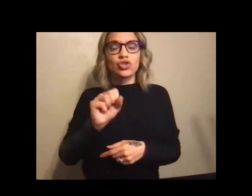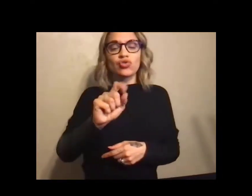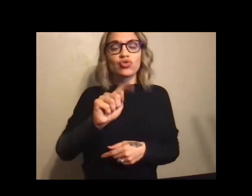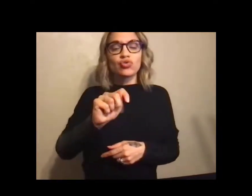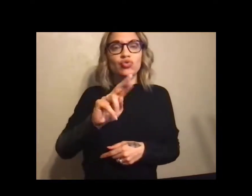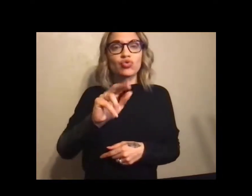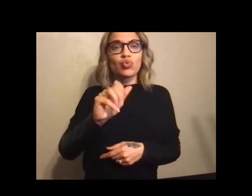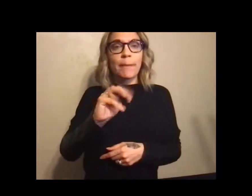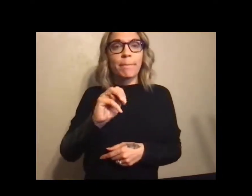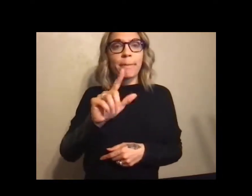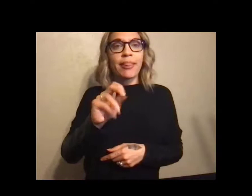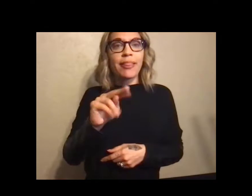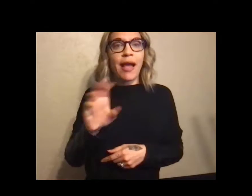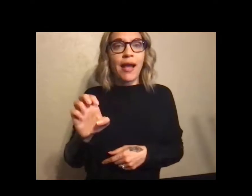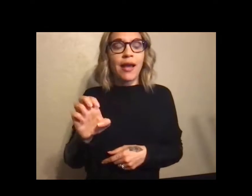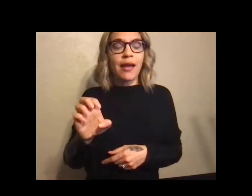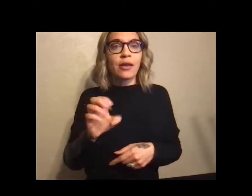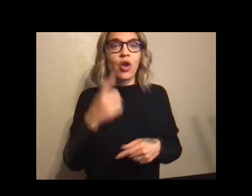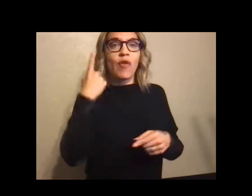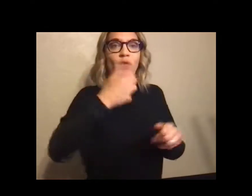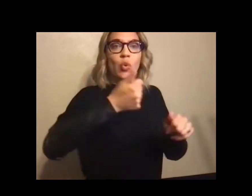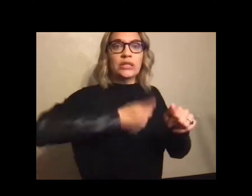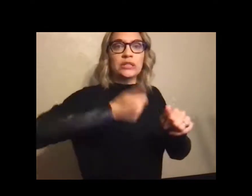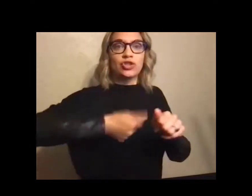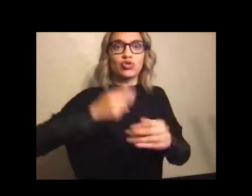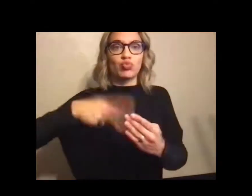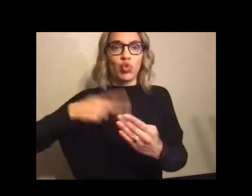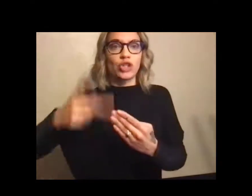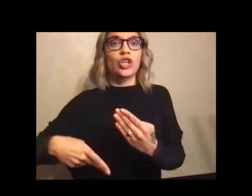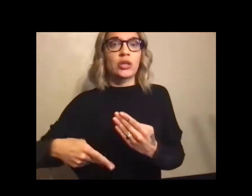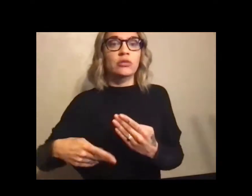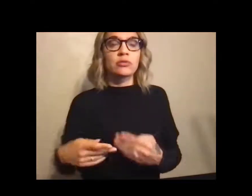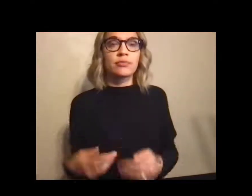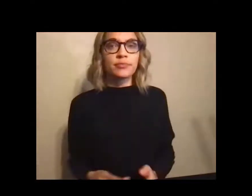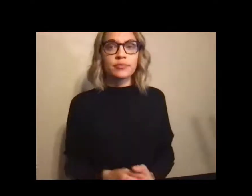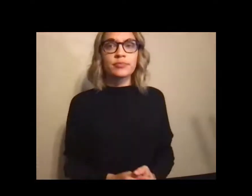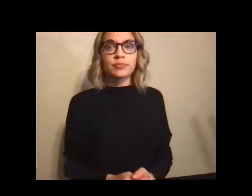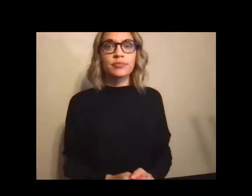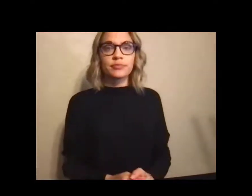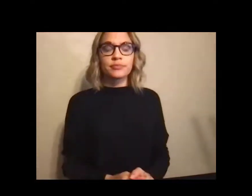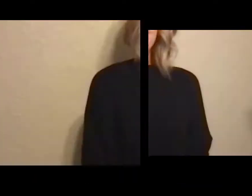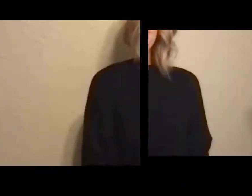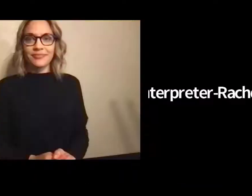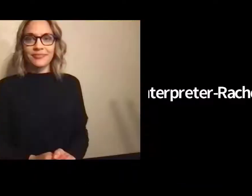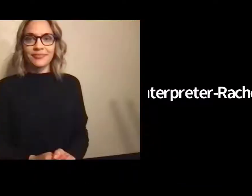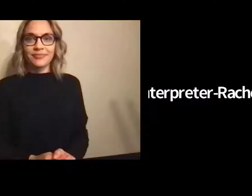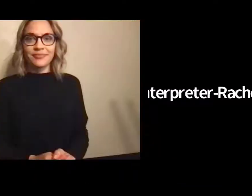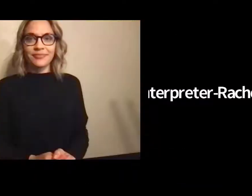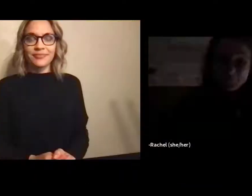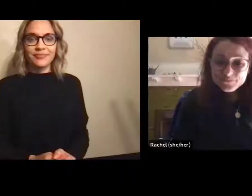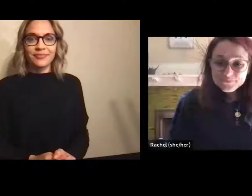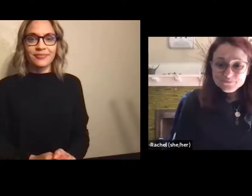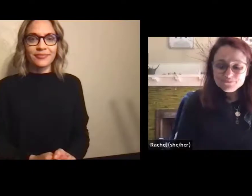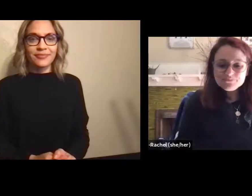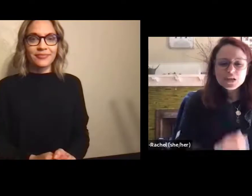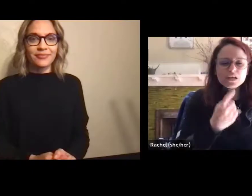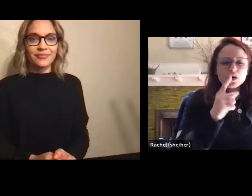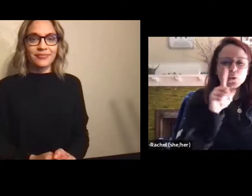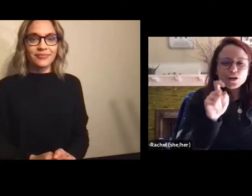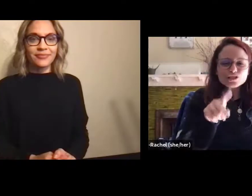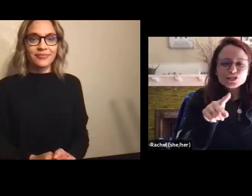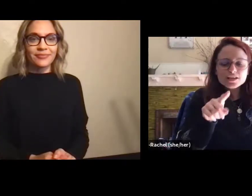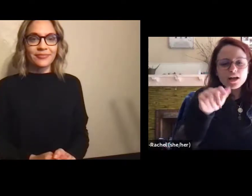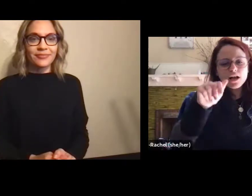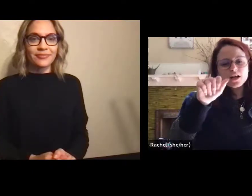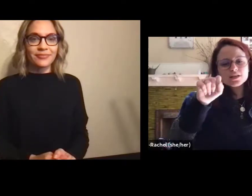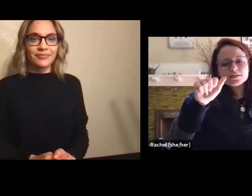a wonderful resource to streamline each project. Does Asana track time